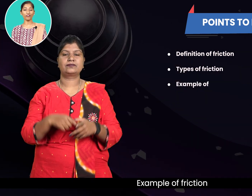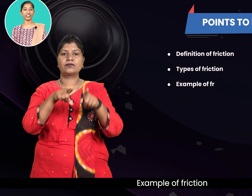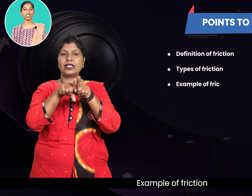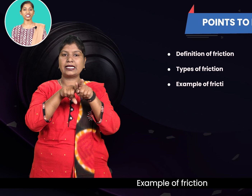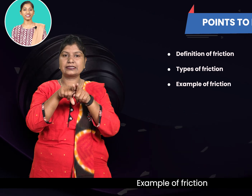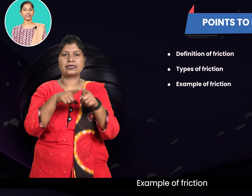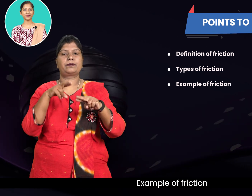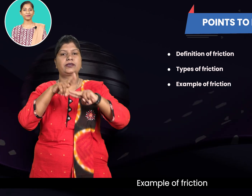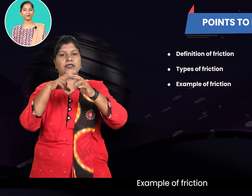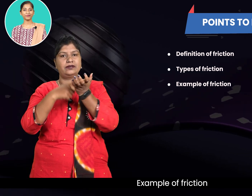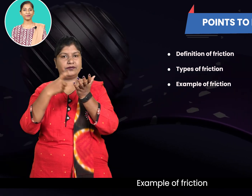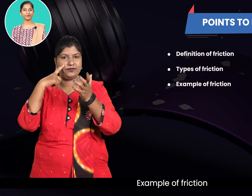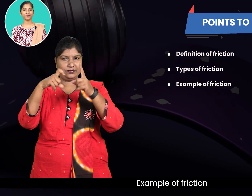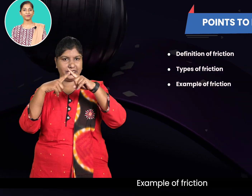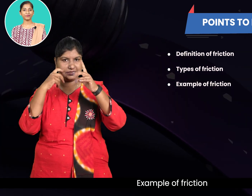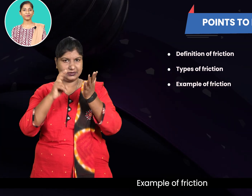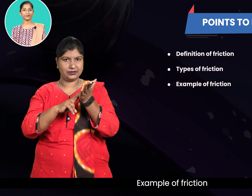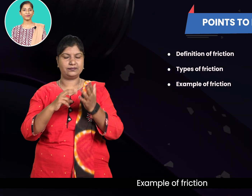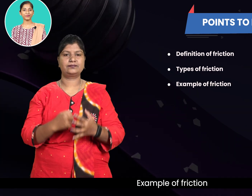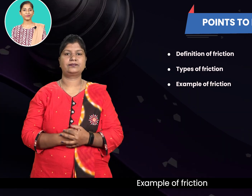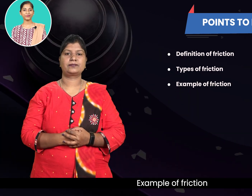Example of friction.